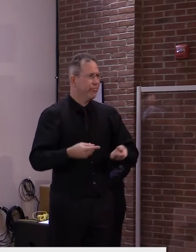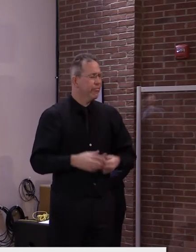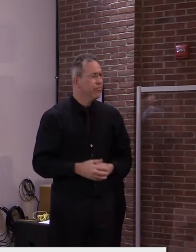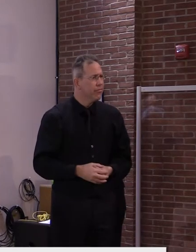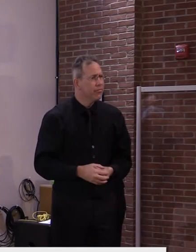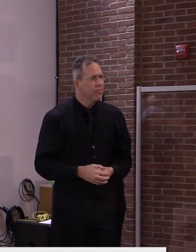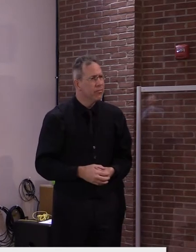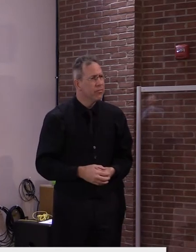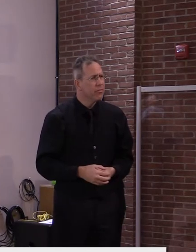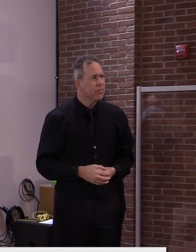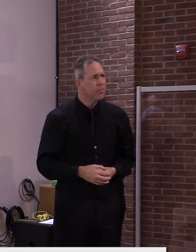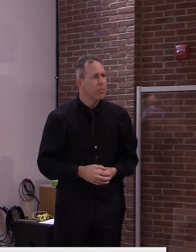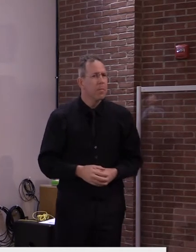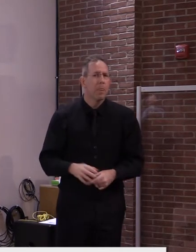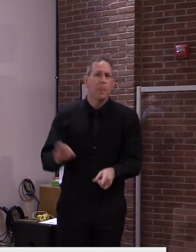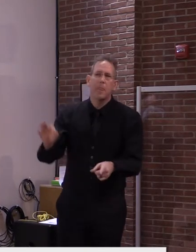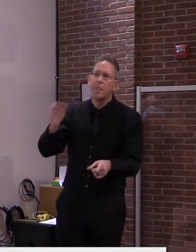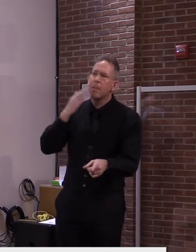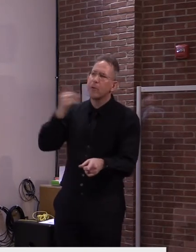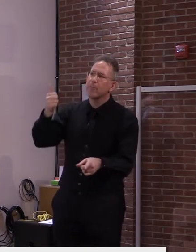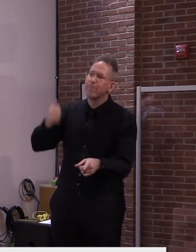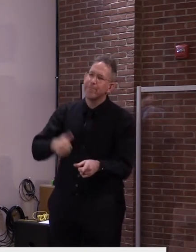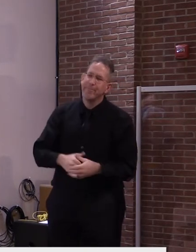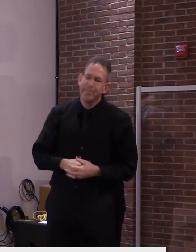Lisa, the AP.